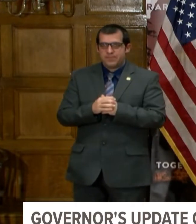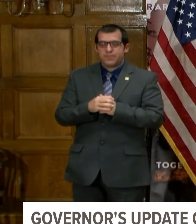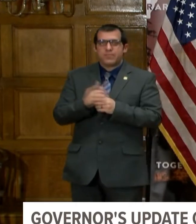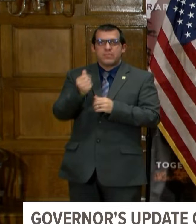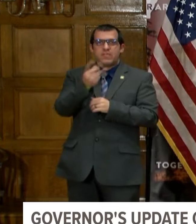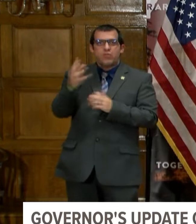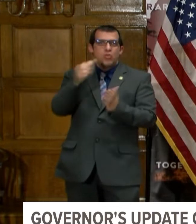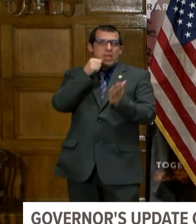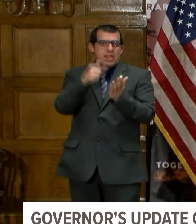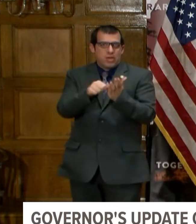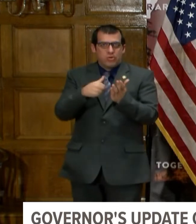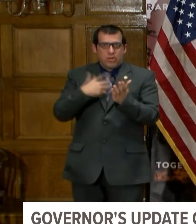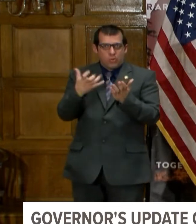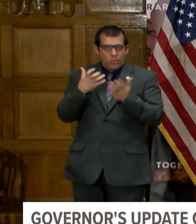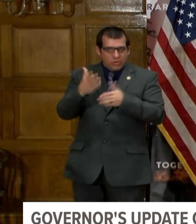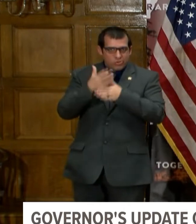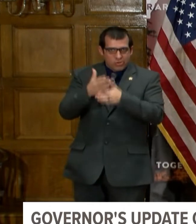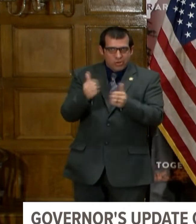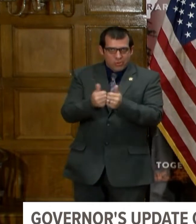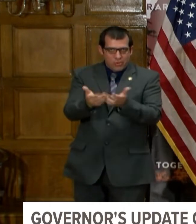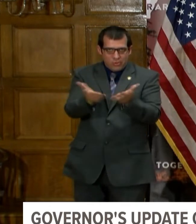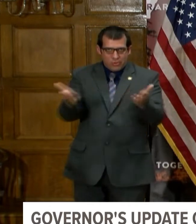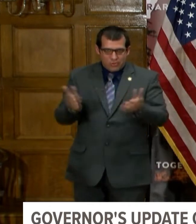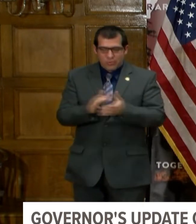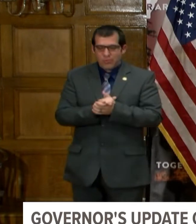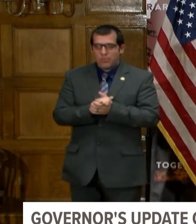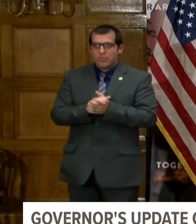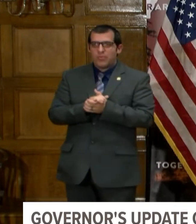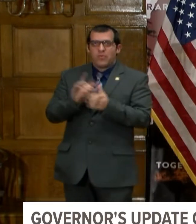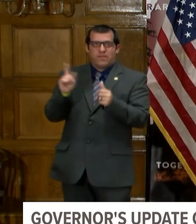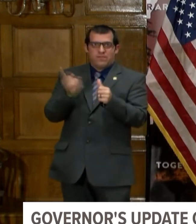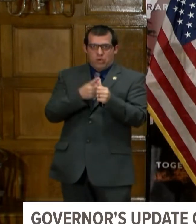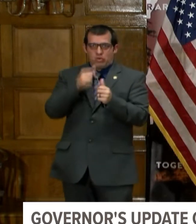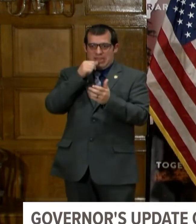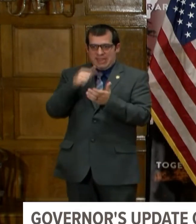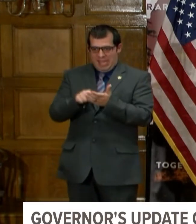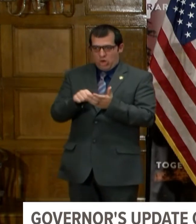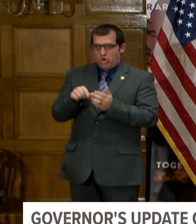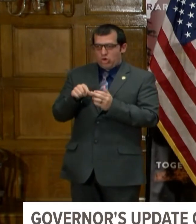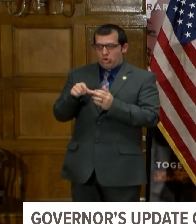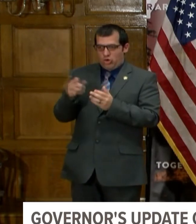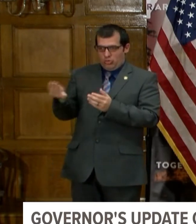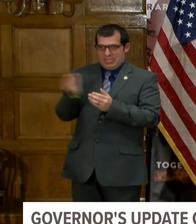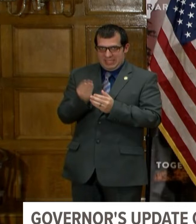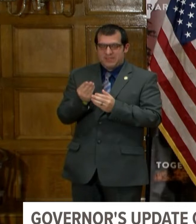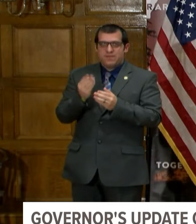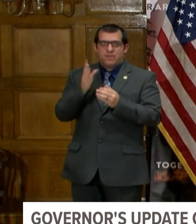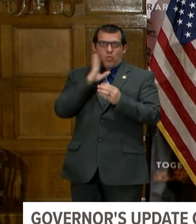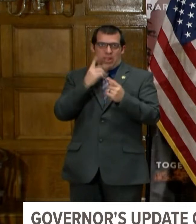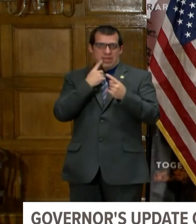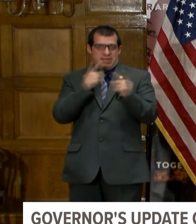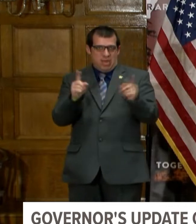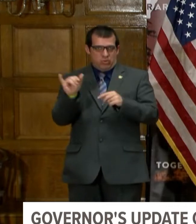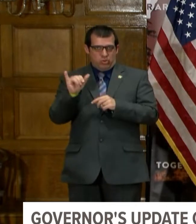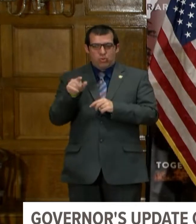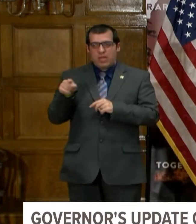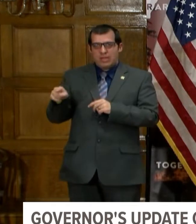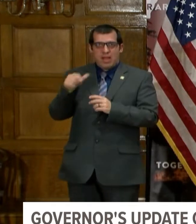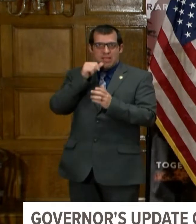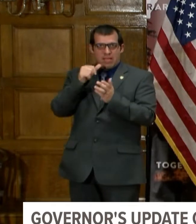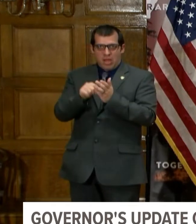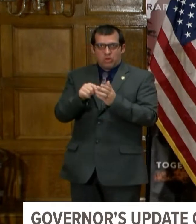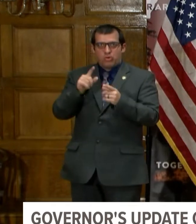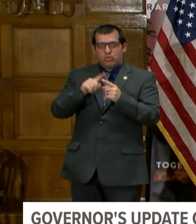letters today. The first letter leads me to an announcement that we are making. And this letter is to